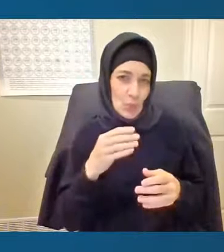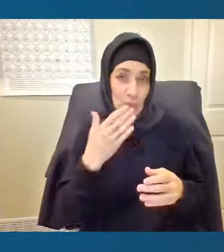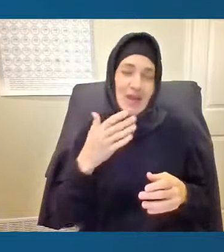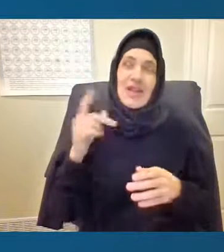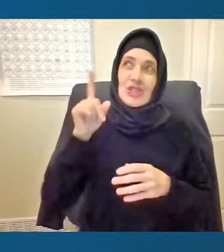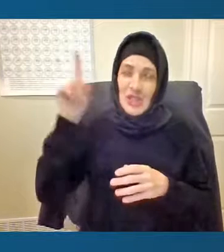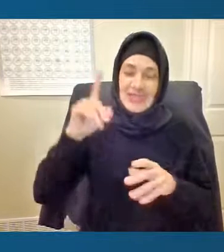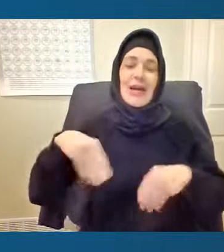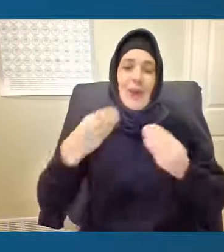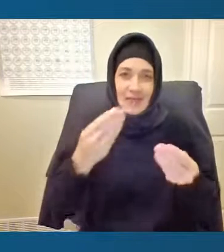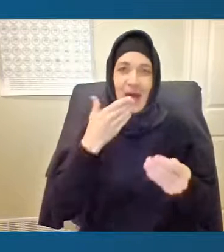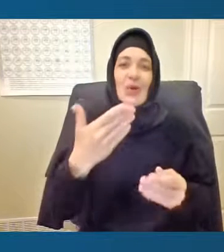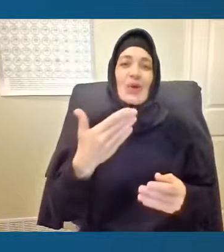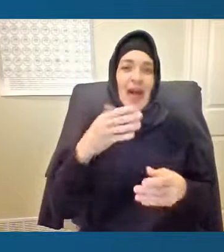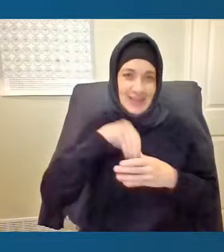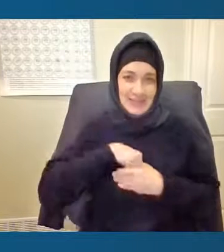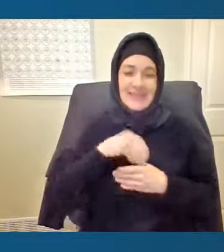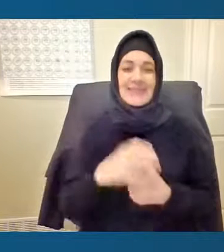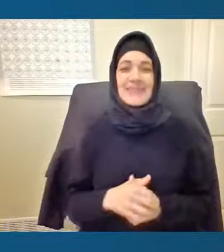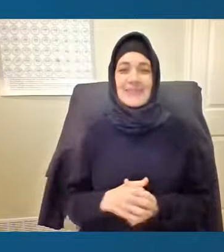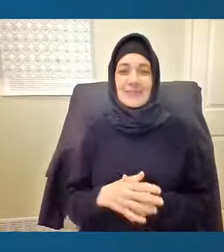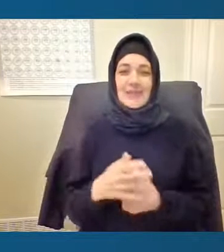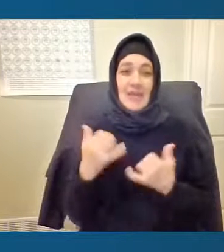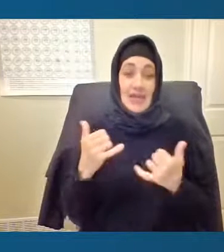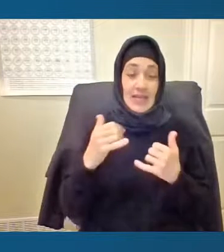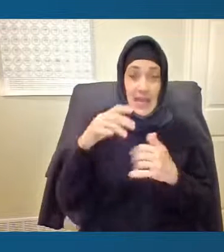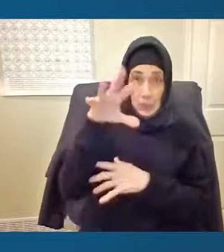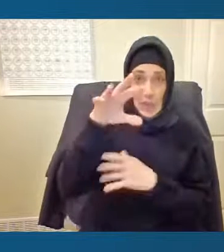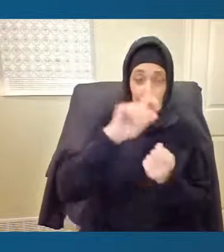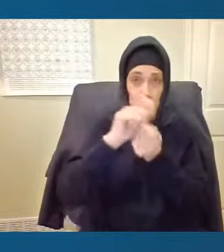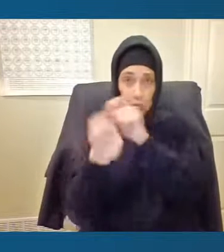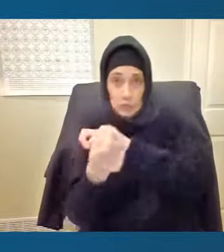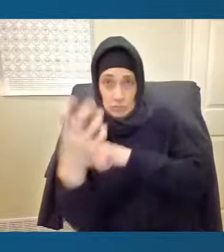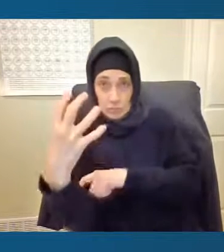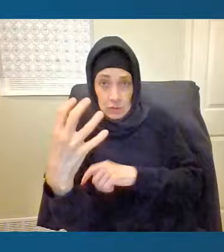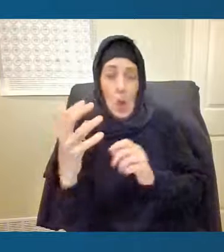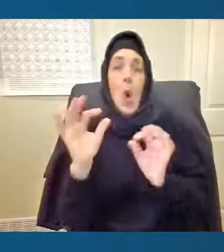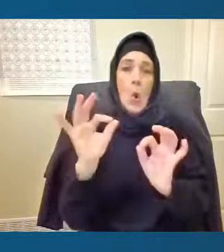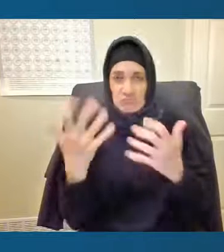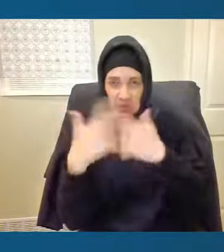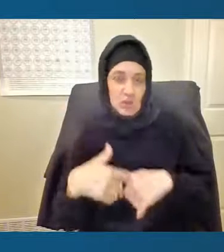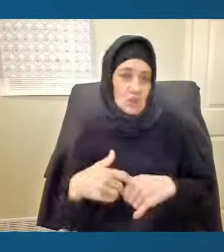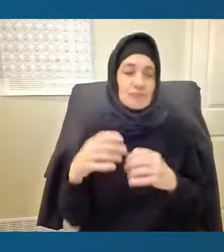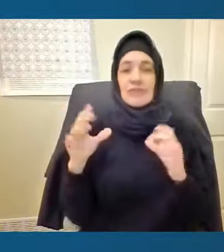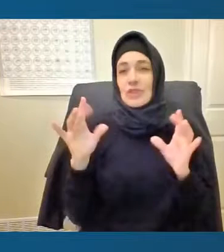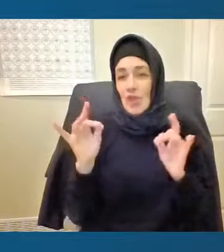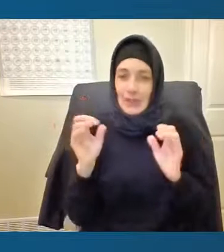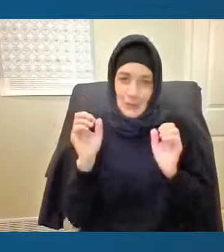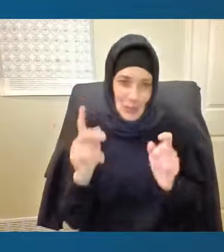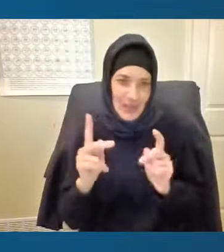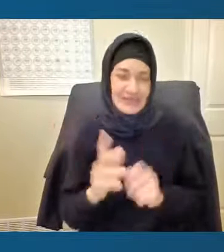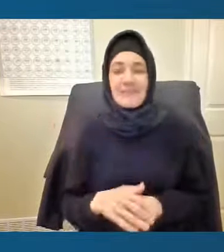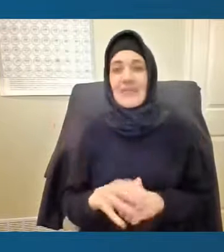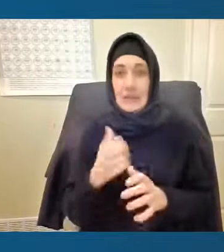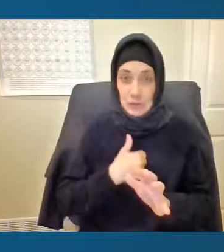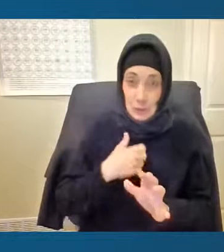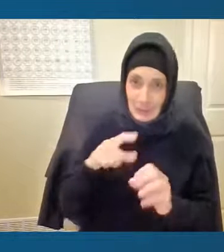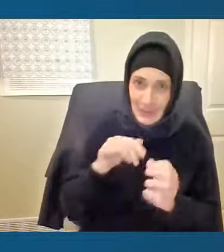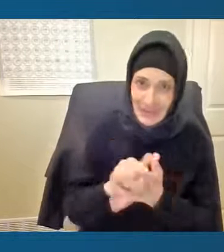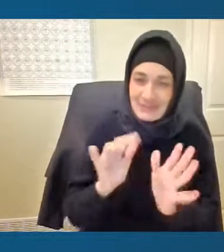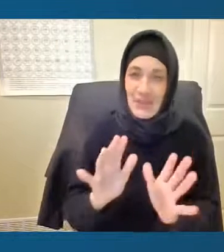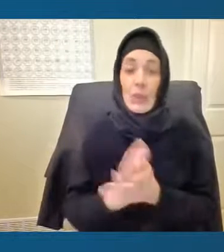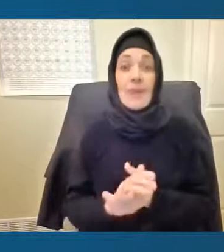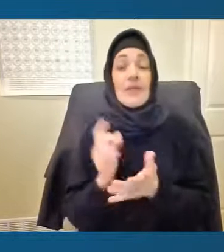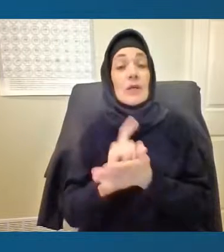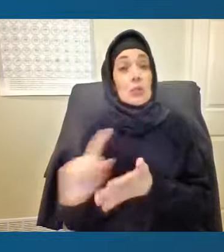All right, and then just switch the camera back. Oh, it's good. It's already good. Inshallah. I think we're good. Okay, sorry about that. So